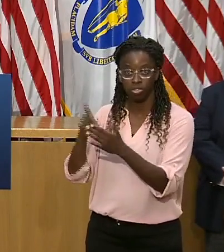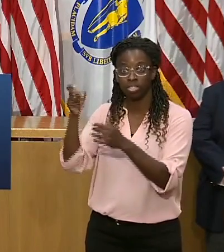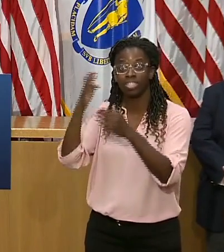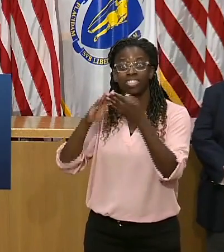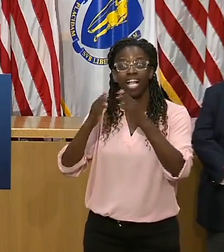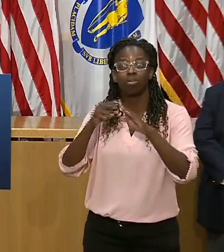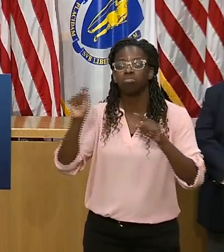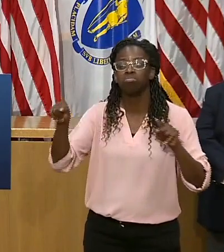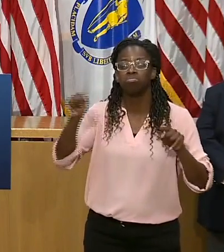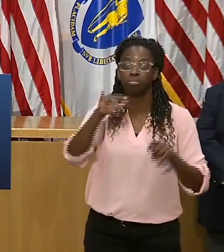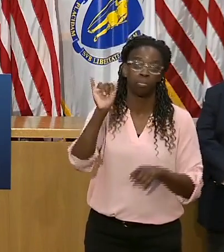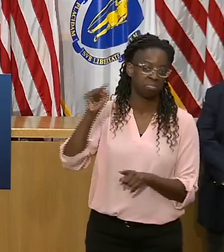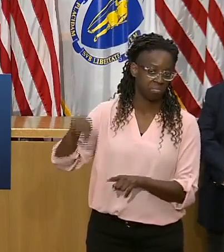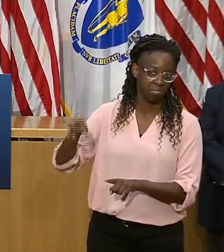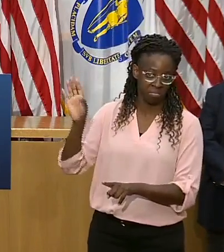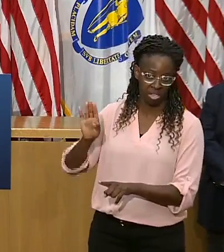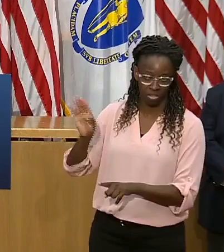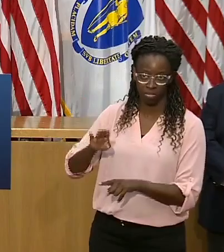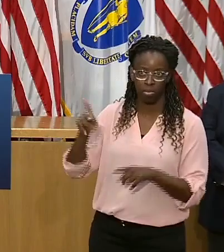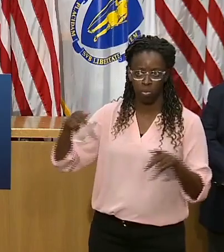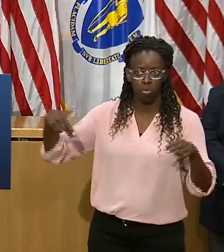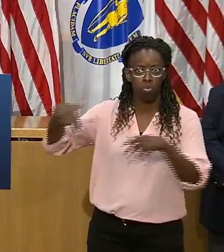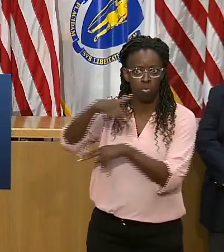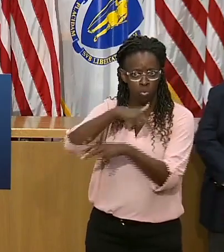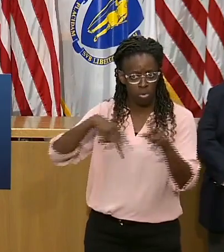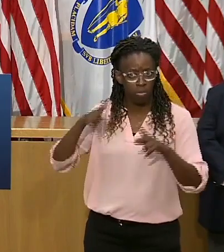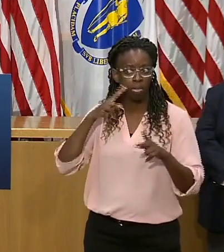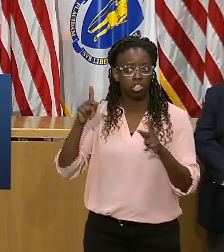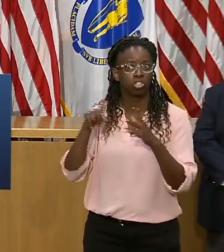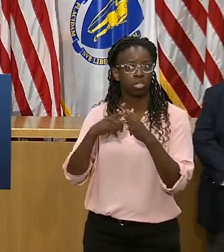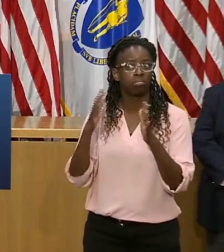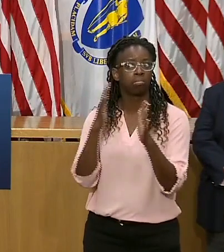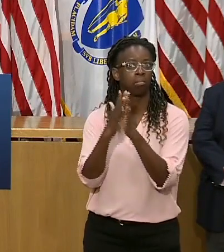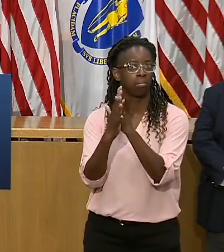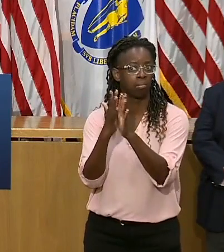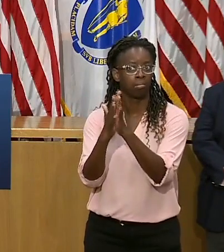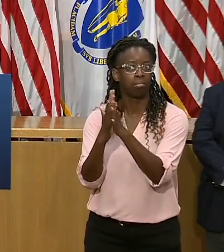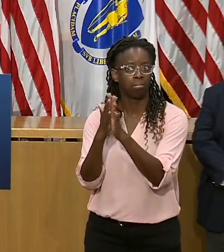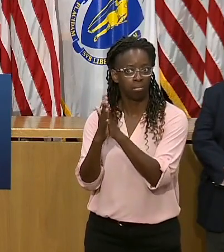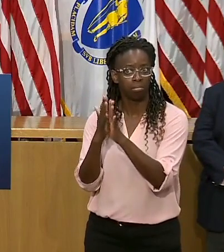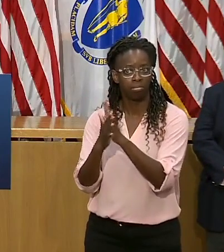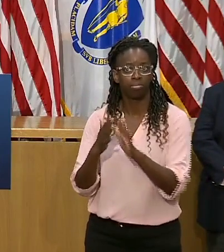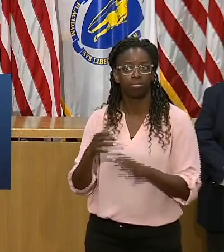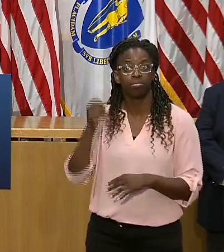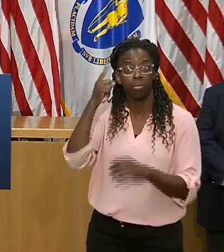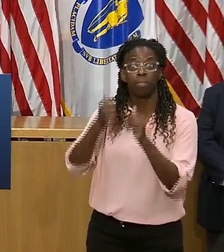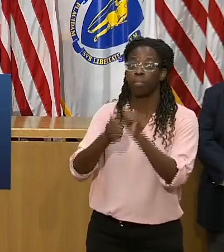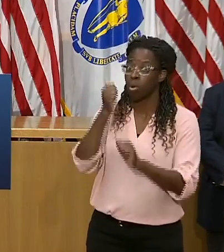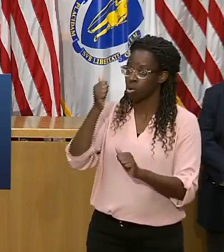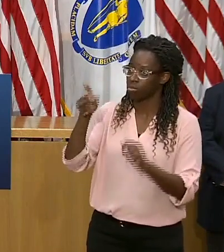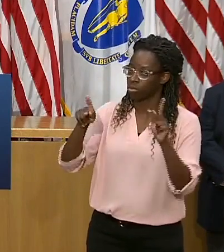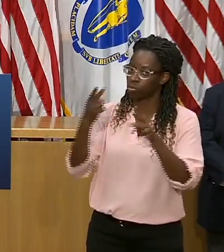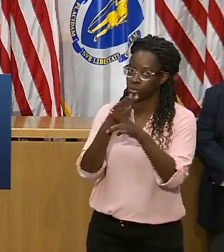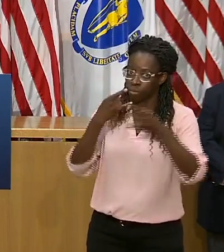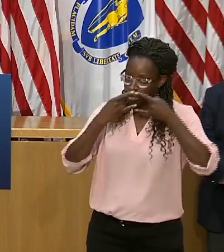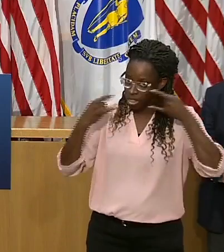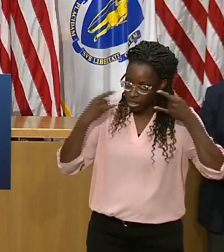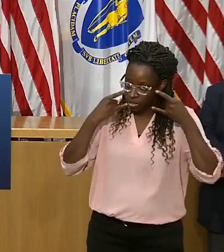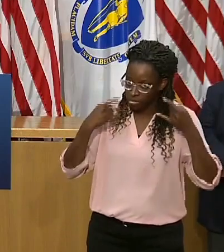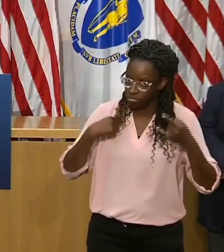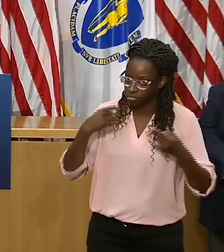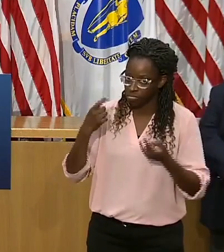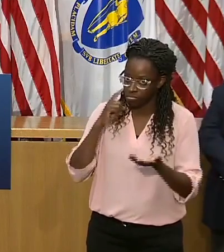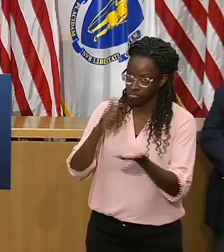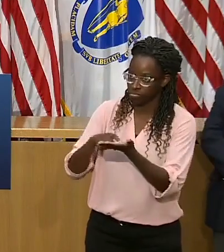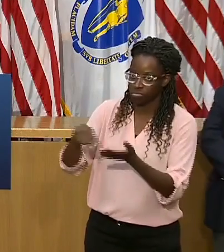things. But I think the big challenge here from the beginning has been to get people comfortable with the idea they can go inside